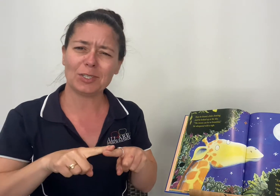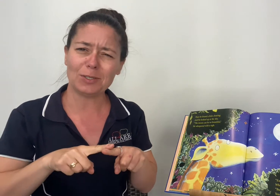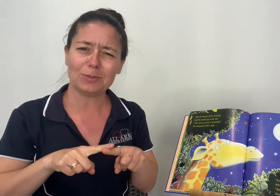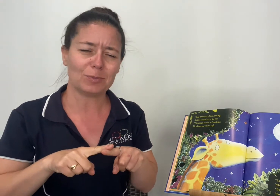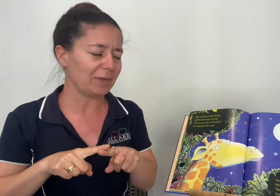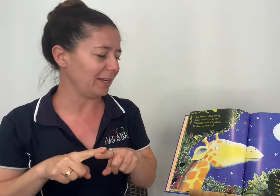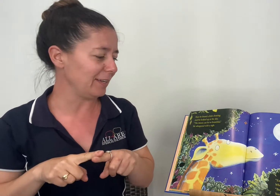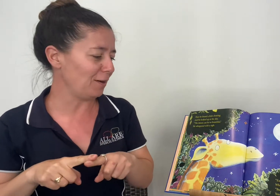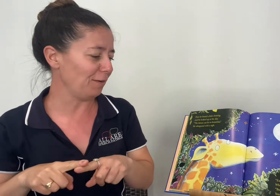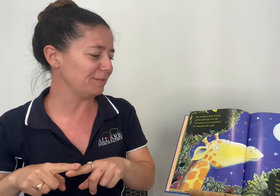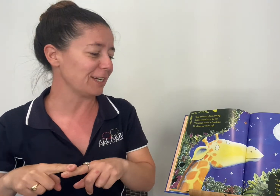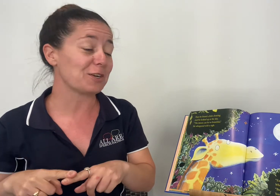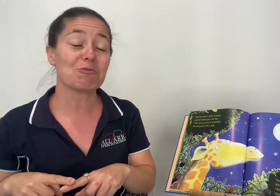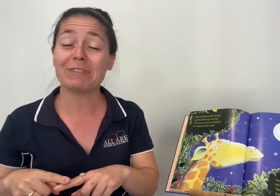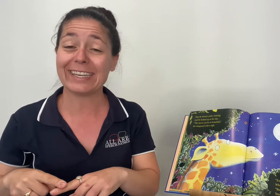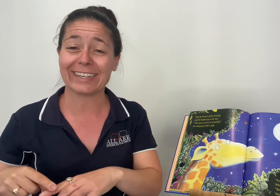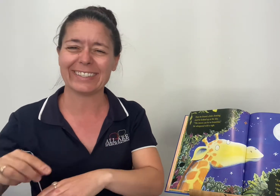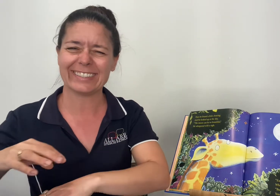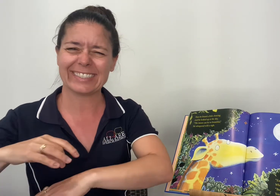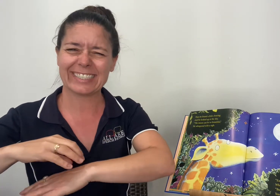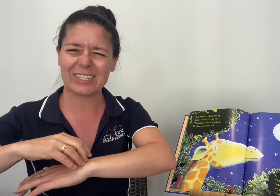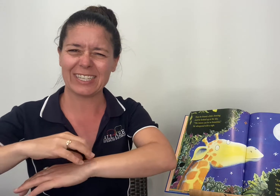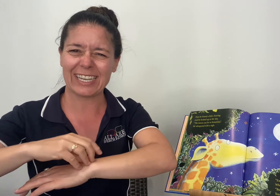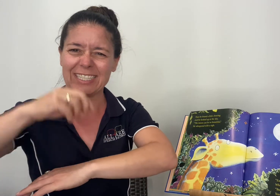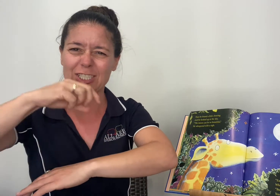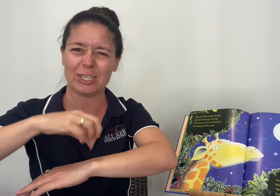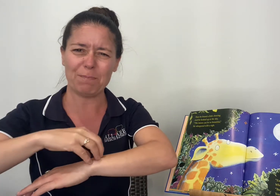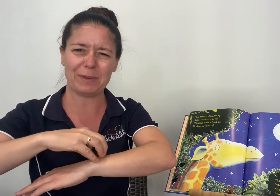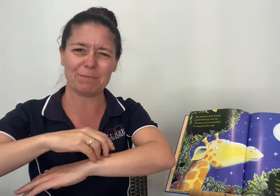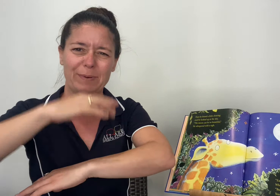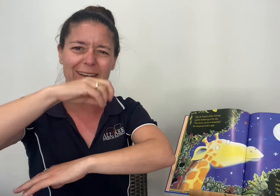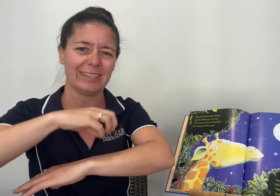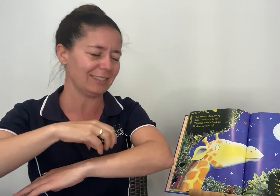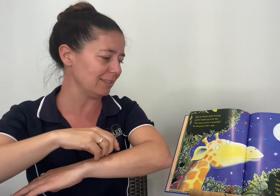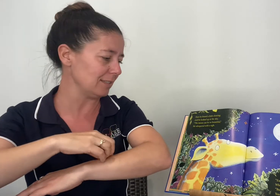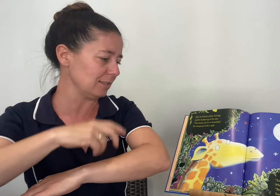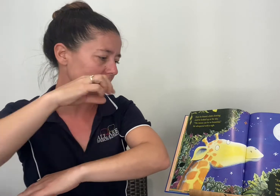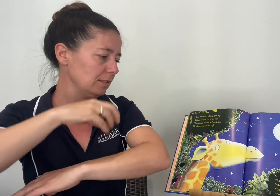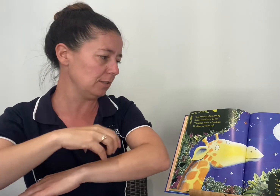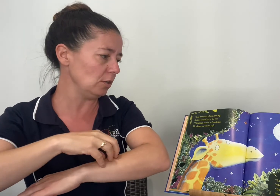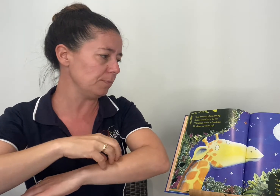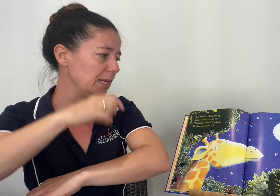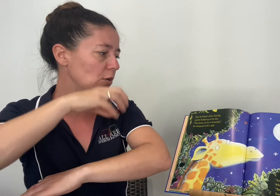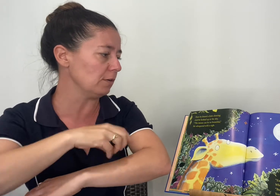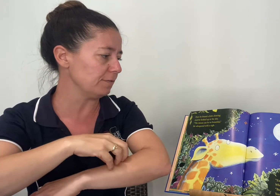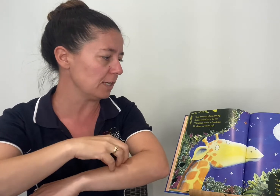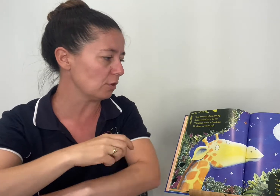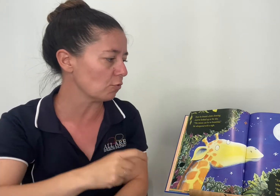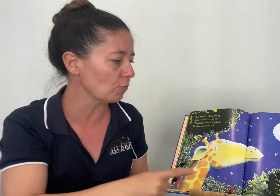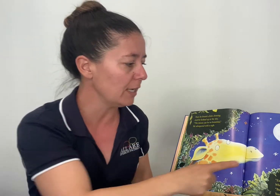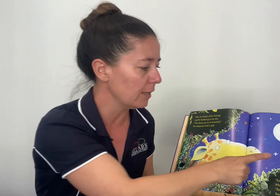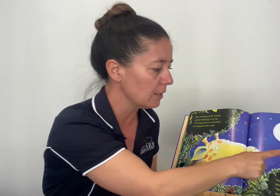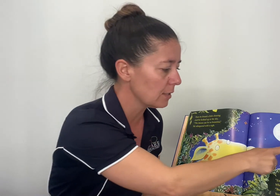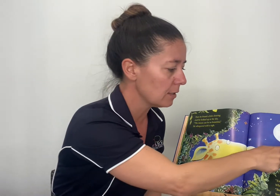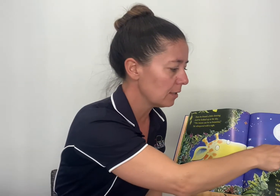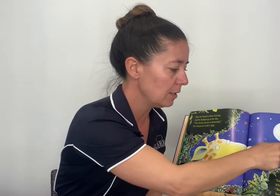Excuse me, coughed a cricket. It's kind of like a jumping bug, isn't it? Excuse me, coughed a cricket. He's up